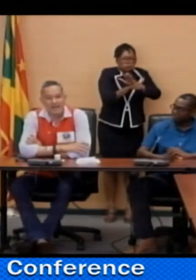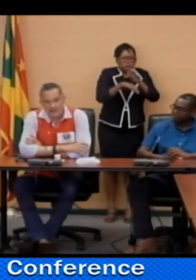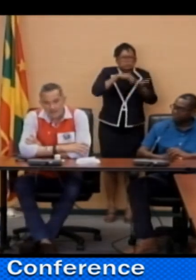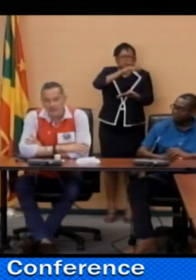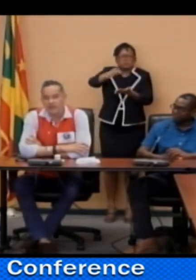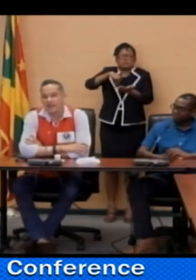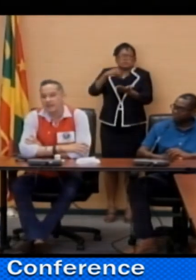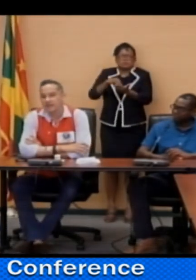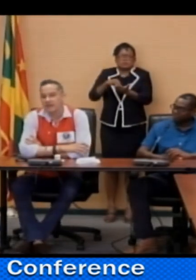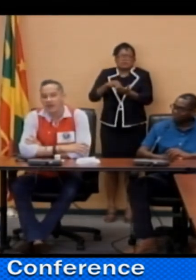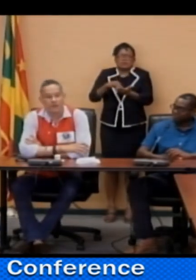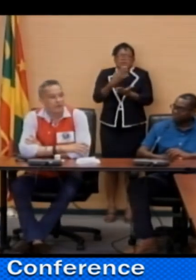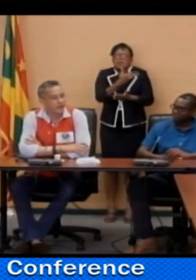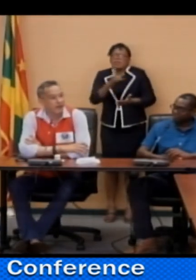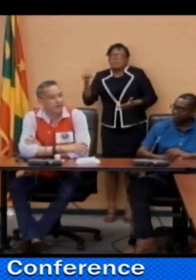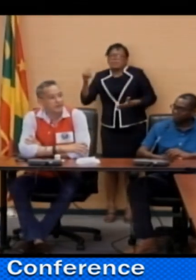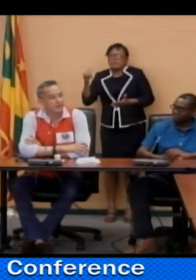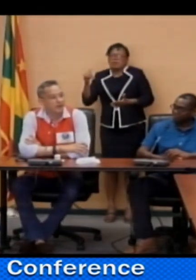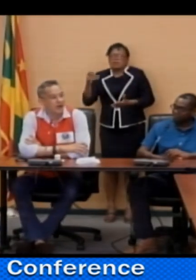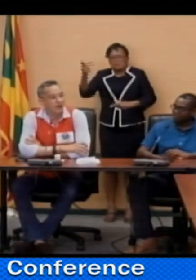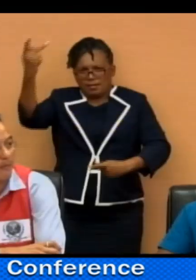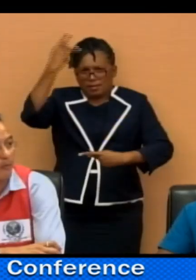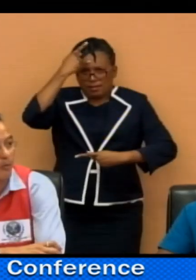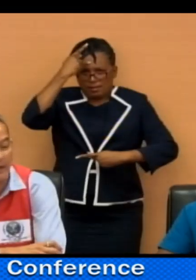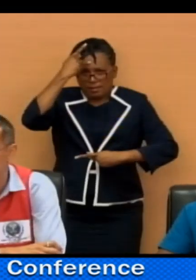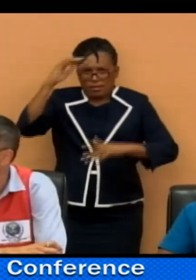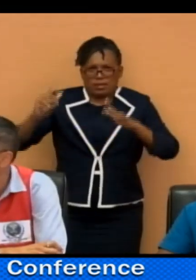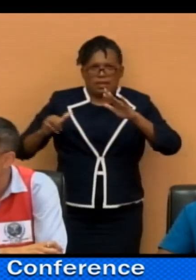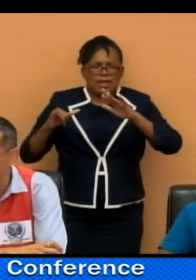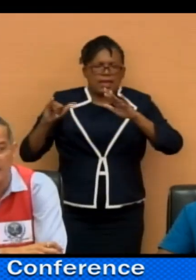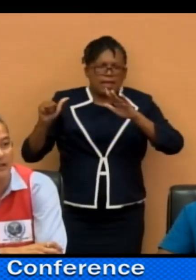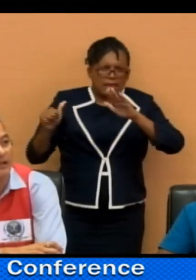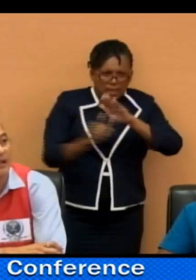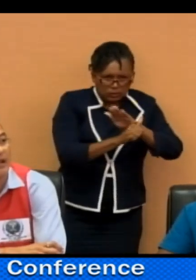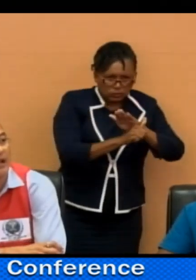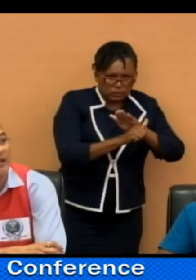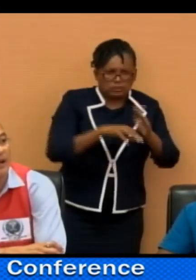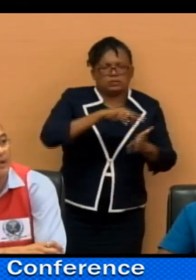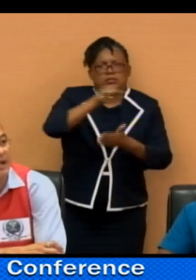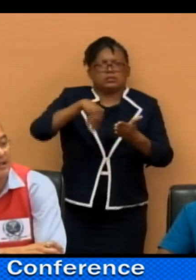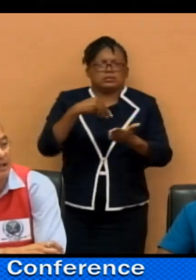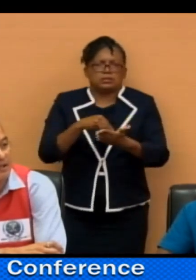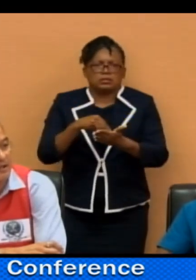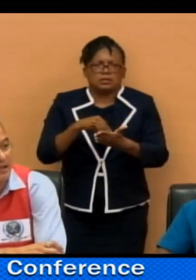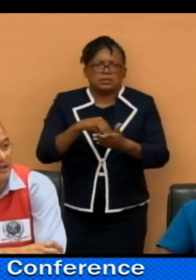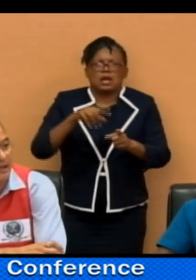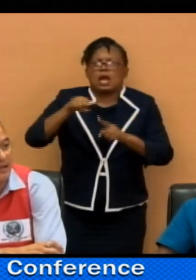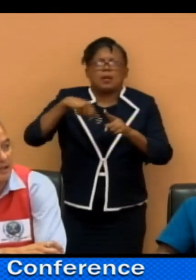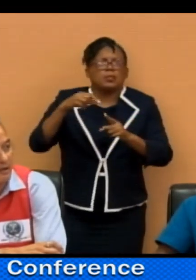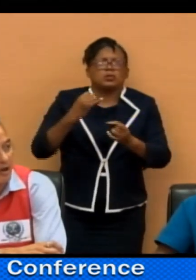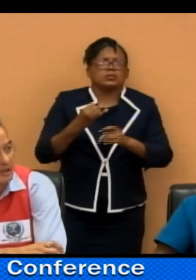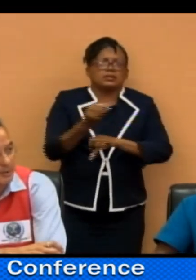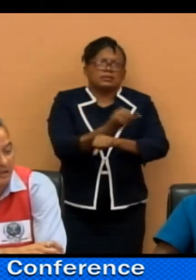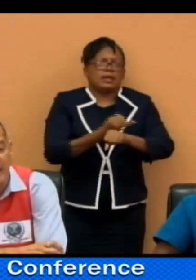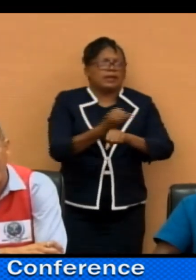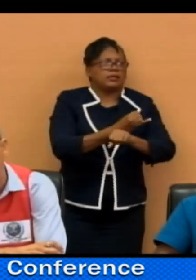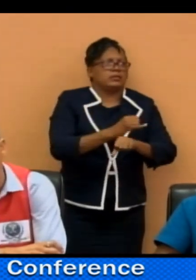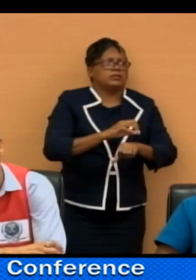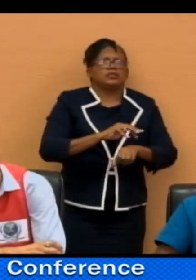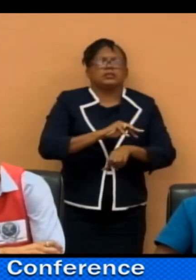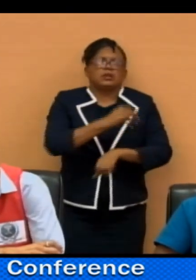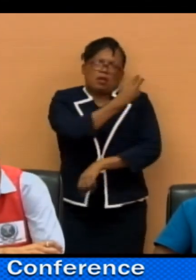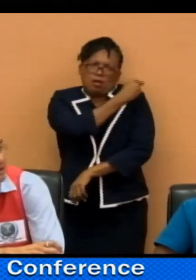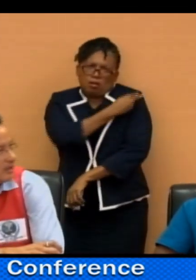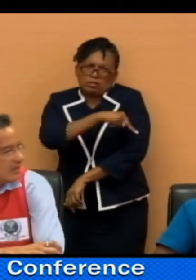are isolation centers around the island. Well, significantly, there is the isolation center at the General Hospital, and as